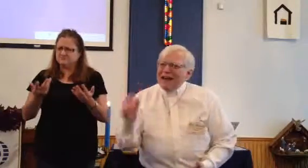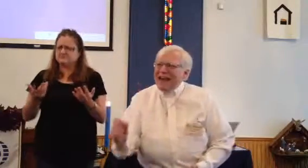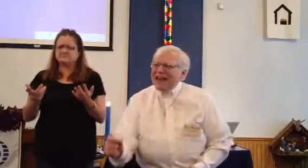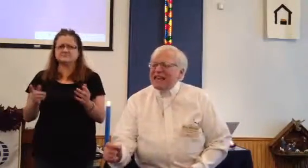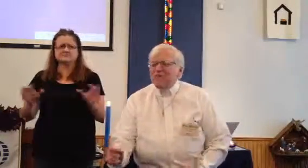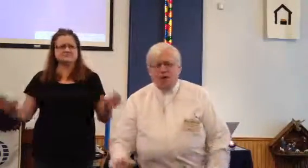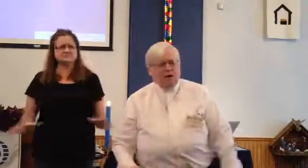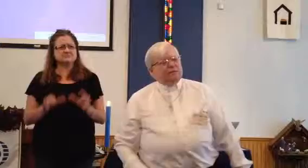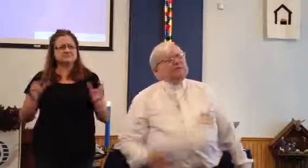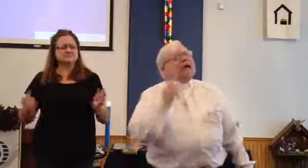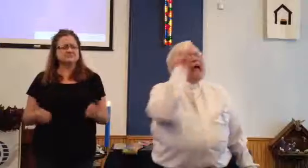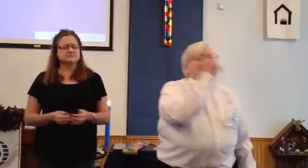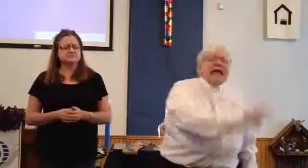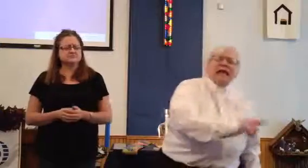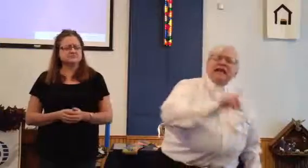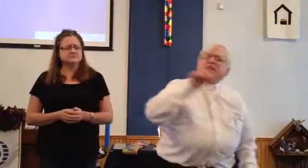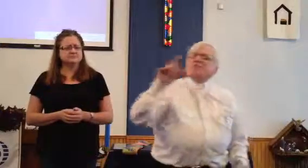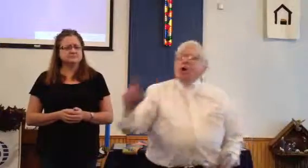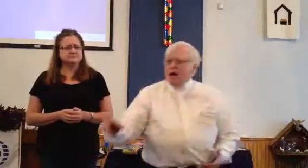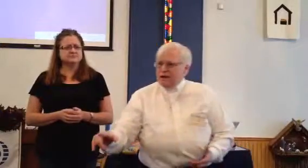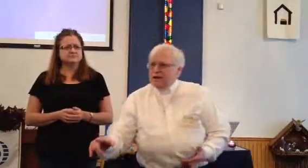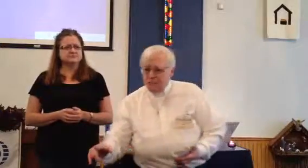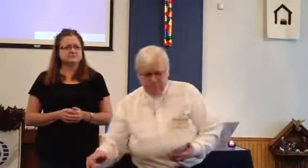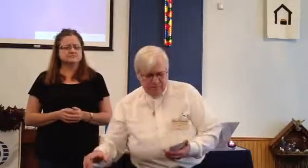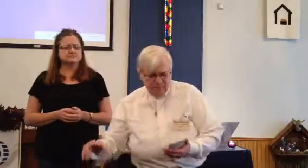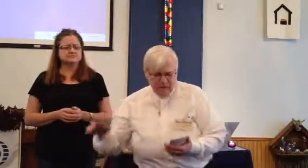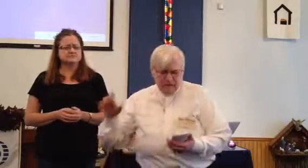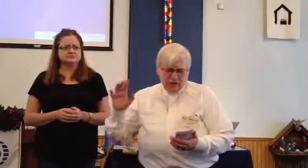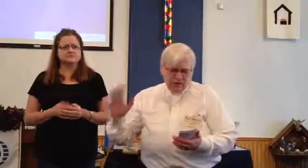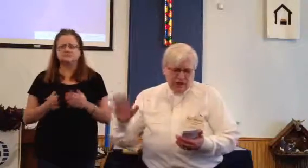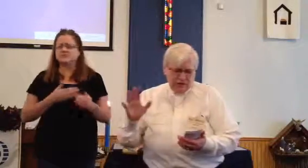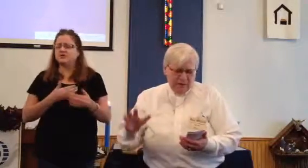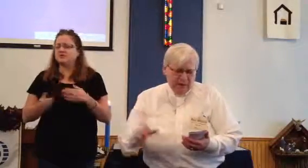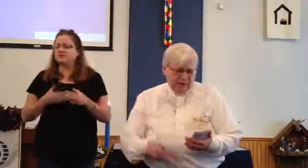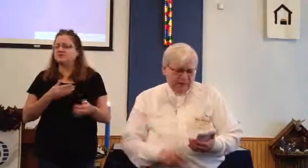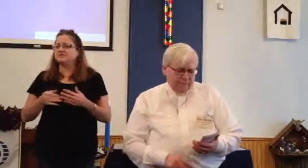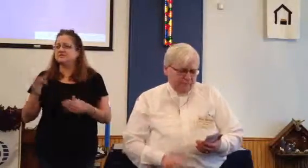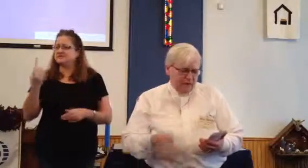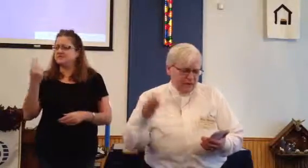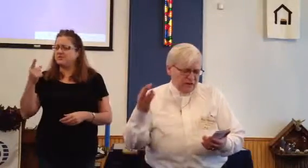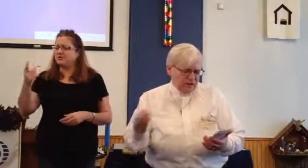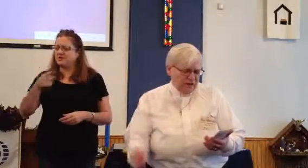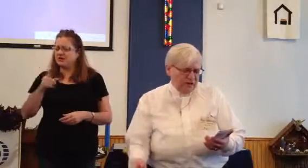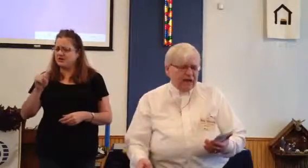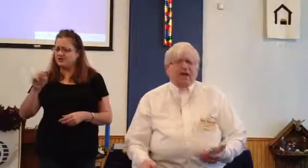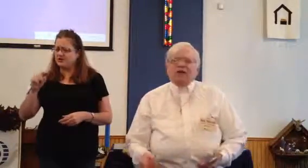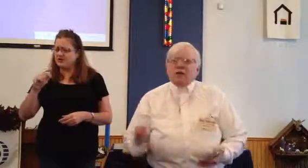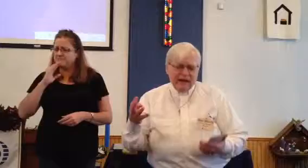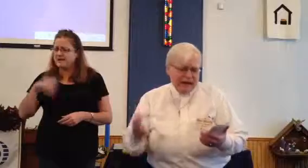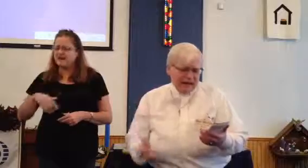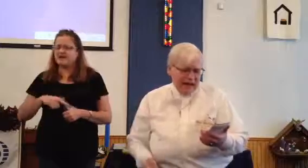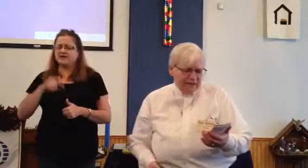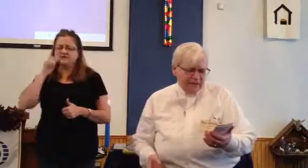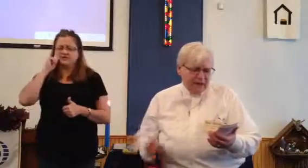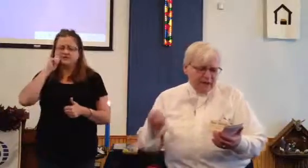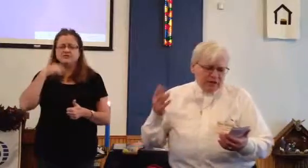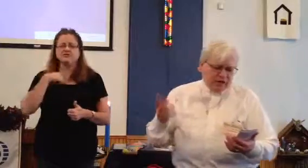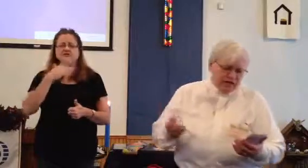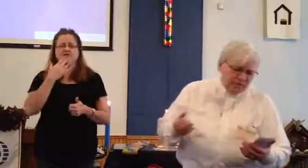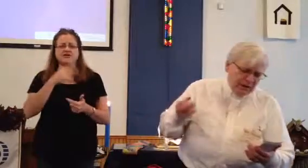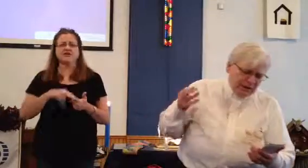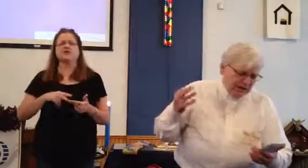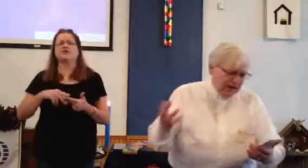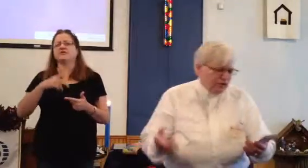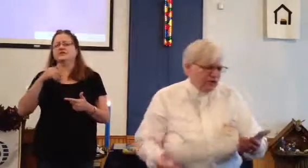when anyone is treated badly, because of skin color, native